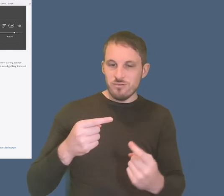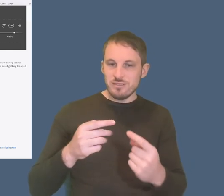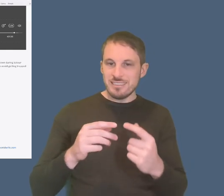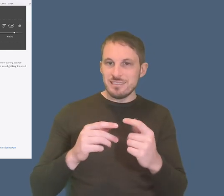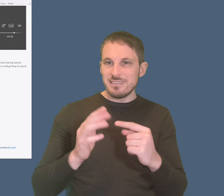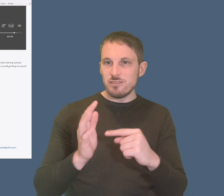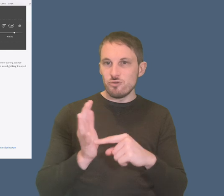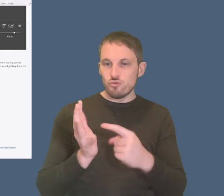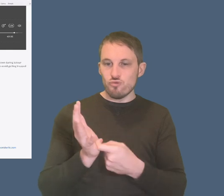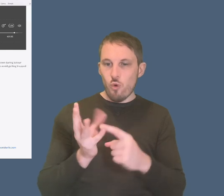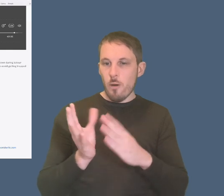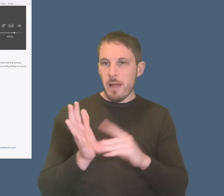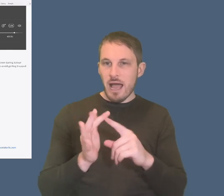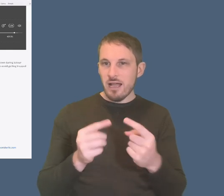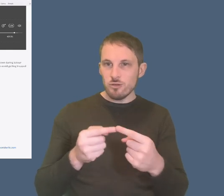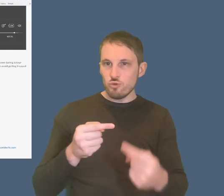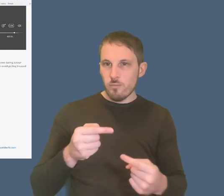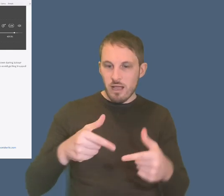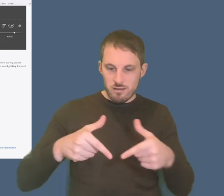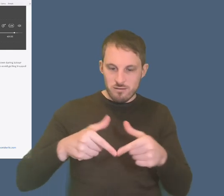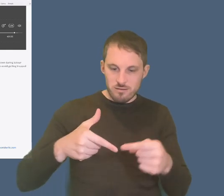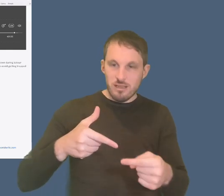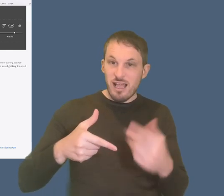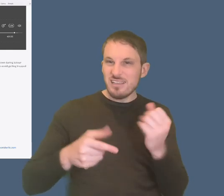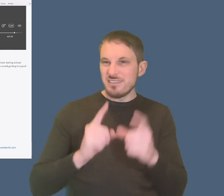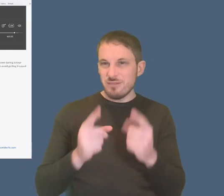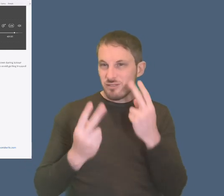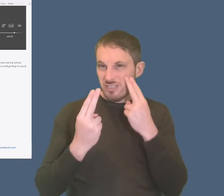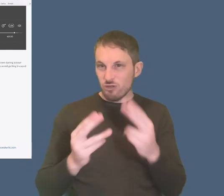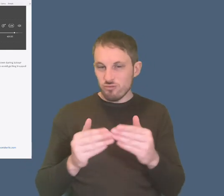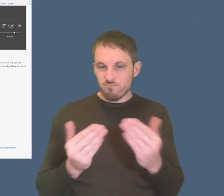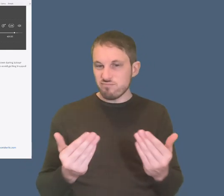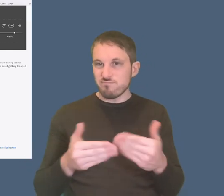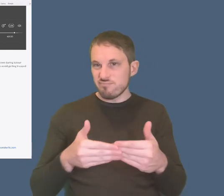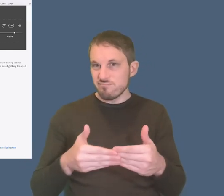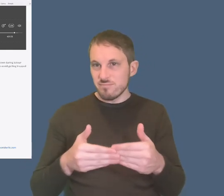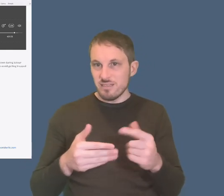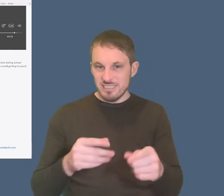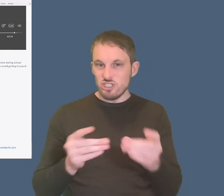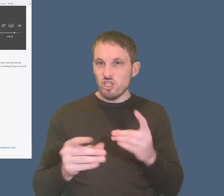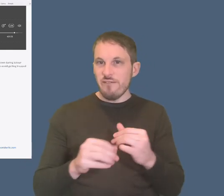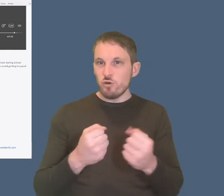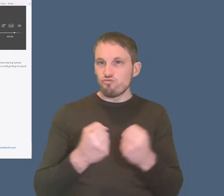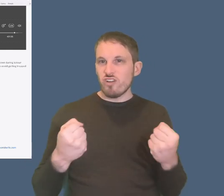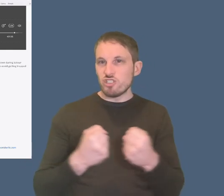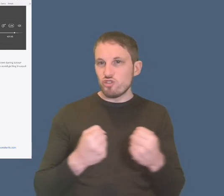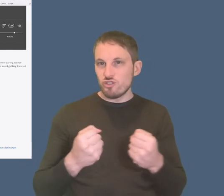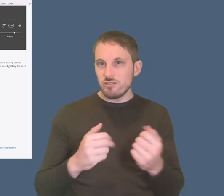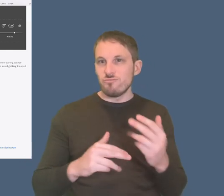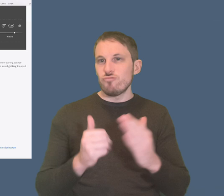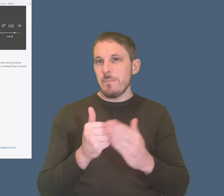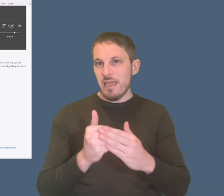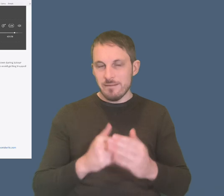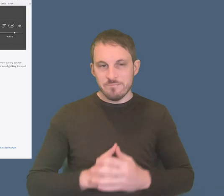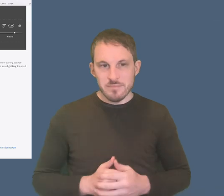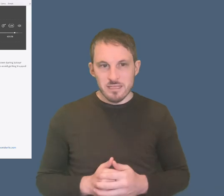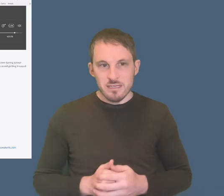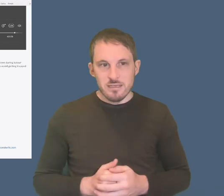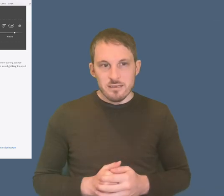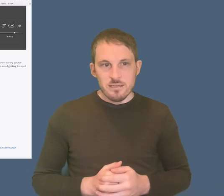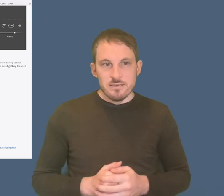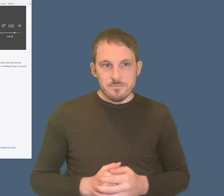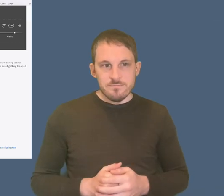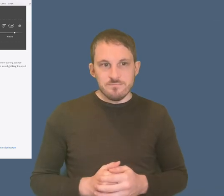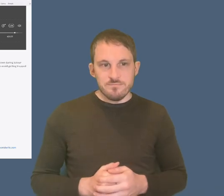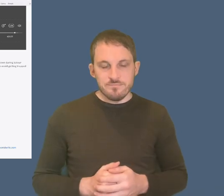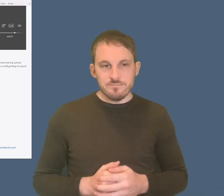not exact science, but potentially there's slightly increased blood loss for women who are in an upright position. There could be lots and